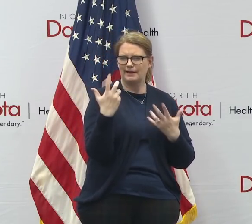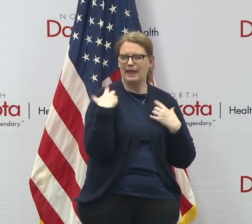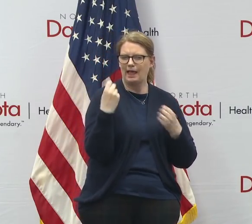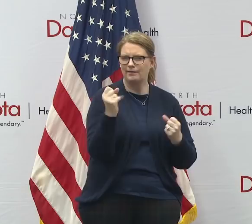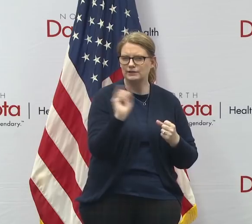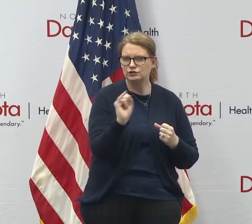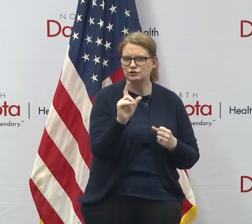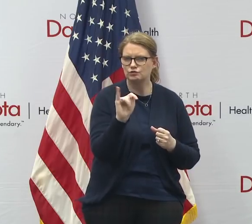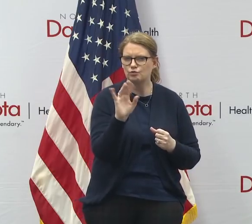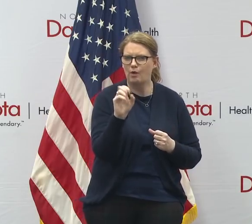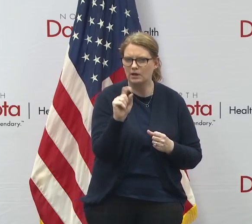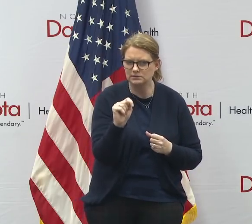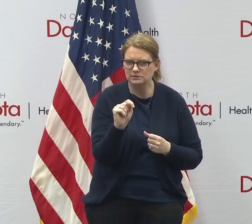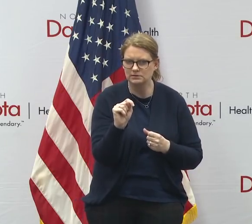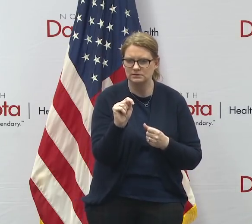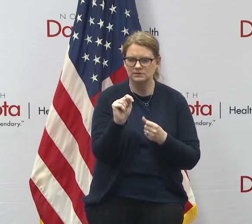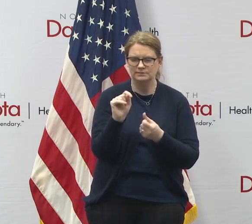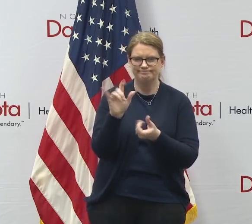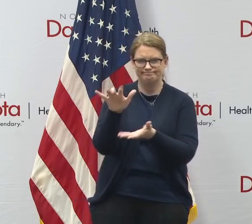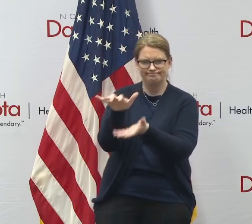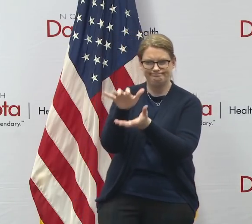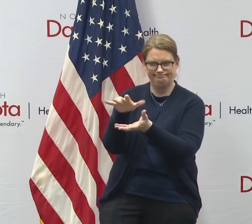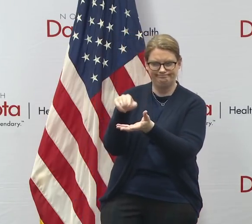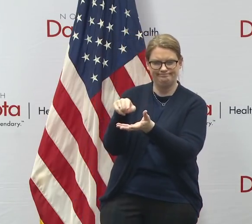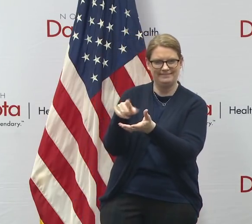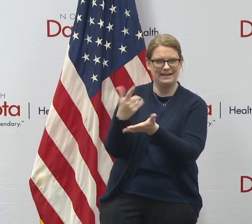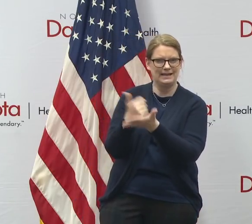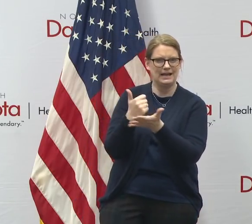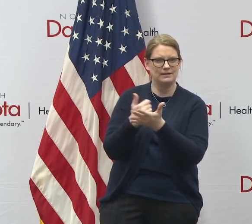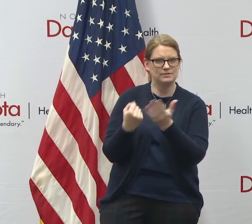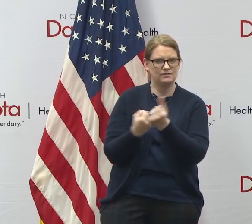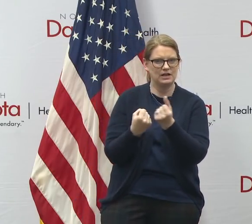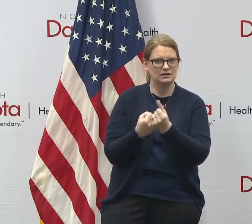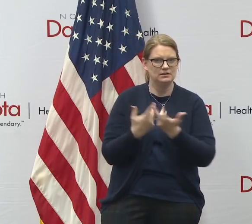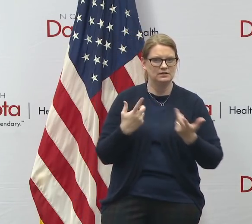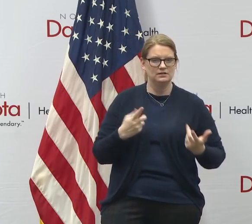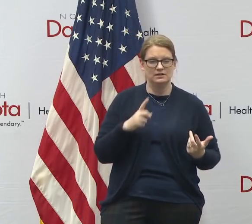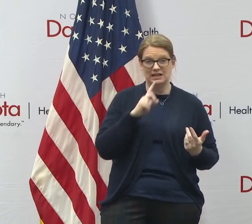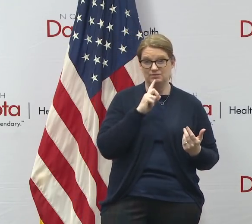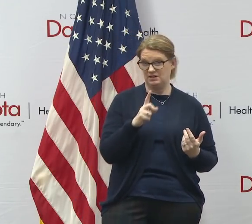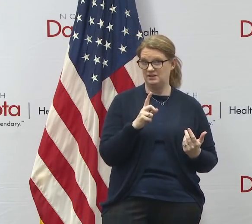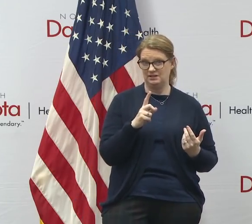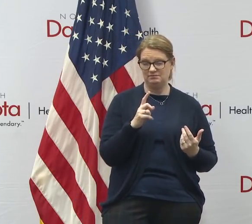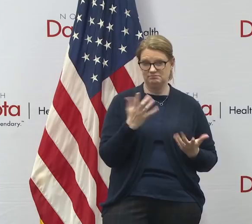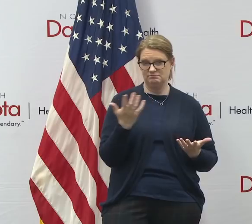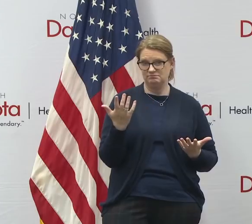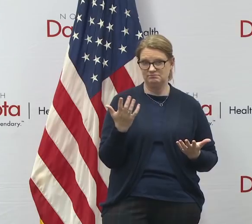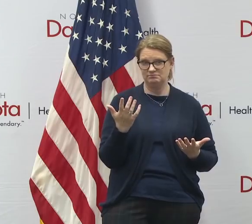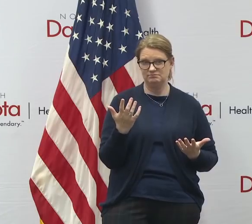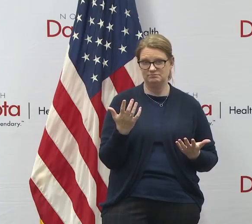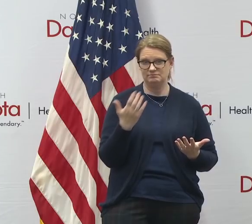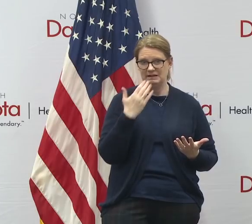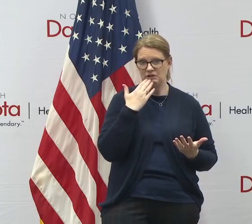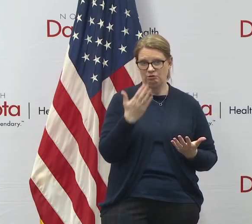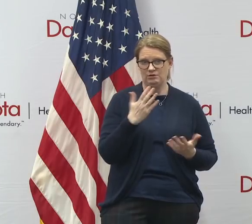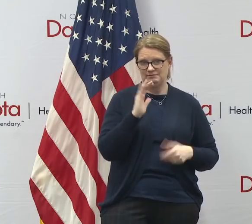trust fund that helps fund all this. And so we've got one of the healthiest workforce safety setups in the country